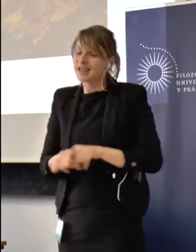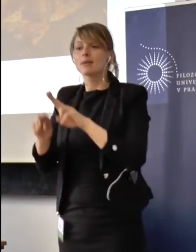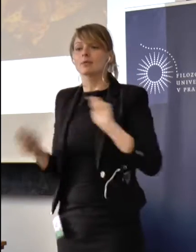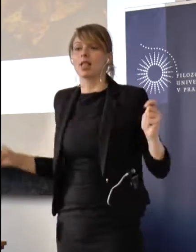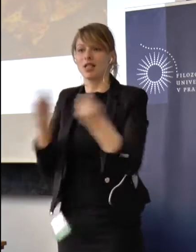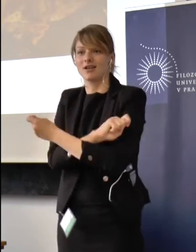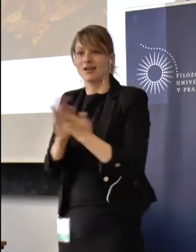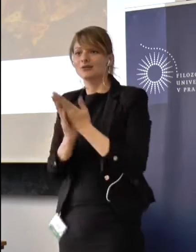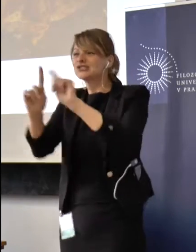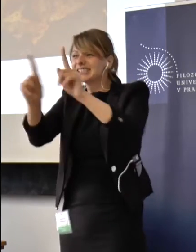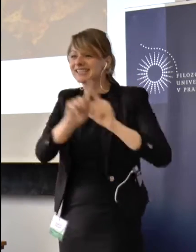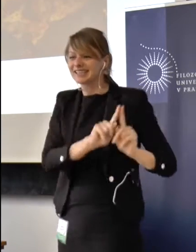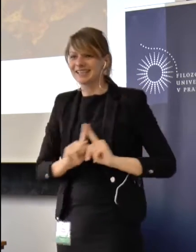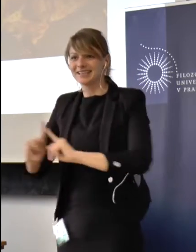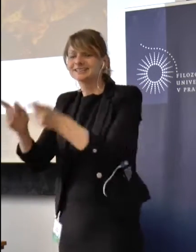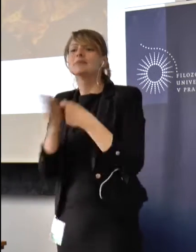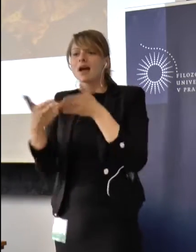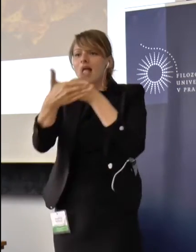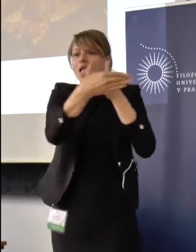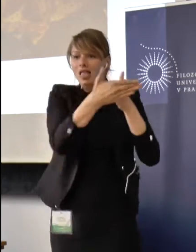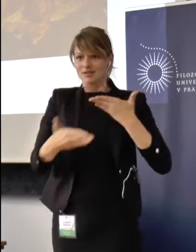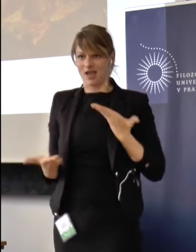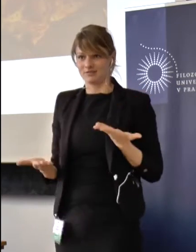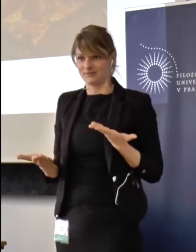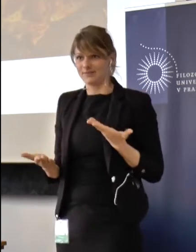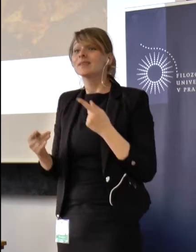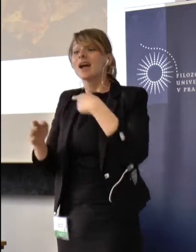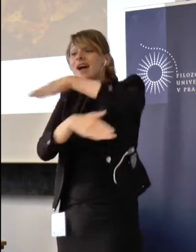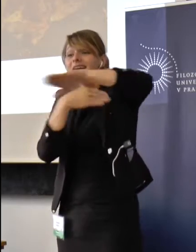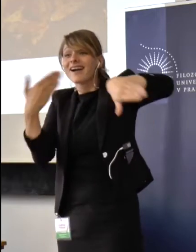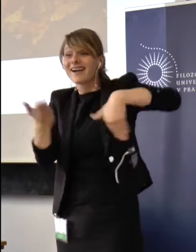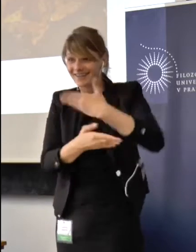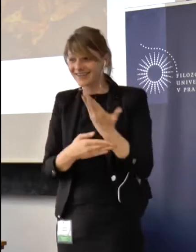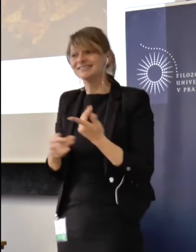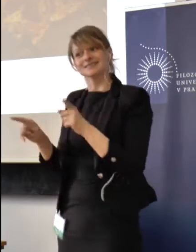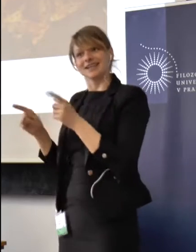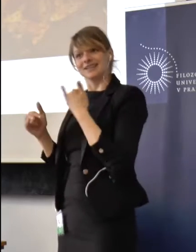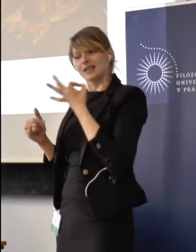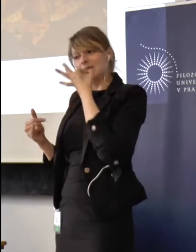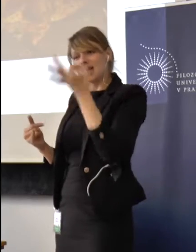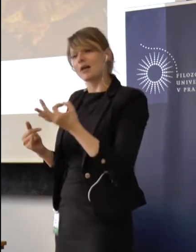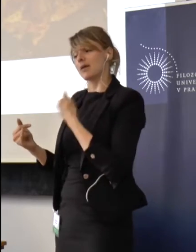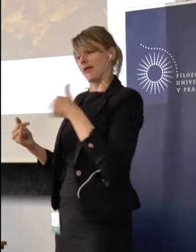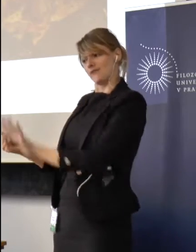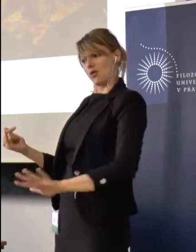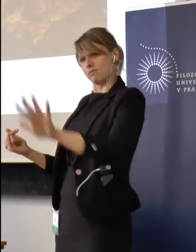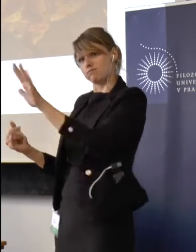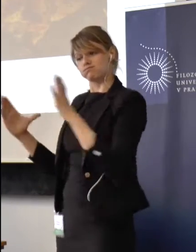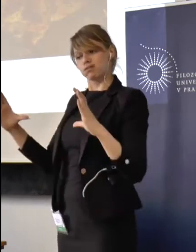only promoting and enhancing linguistic diversity, but it's also, not